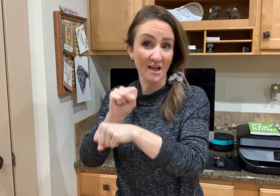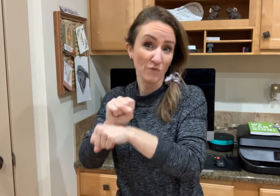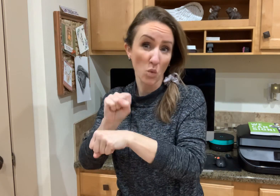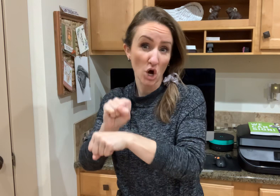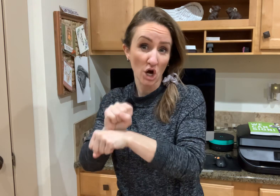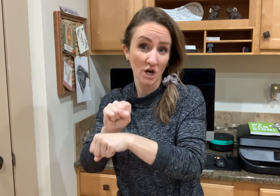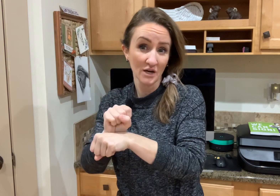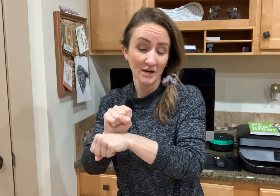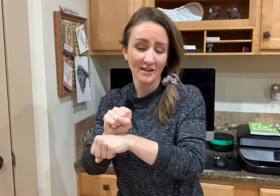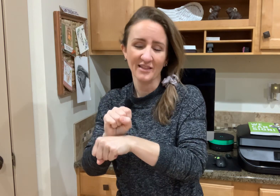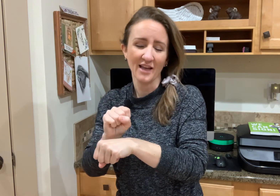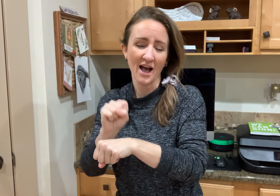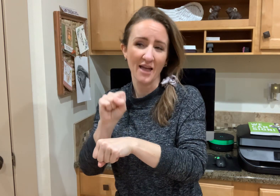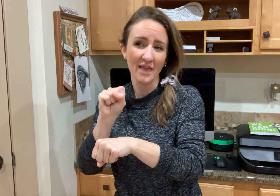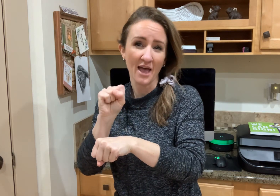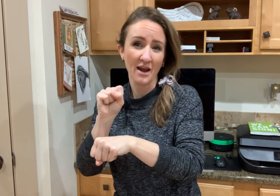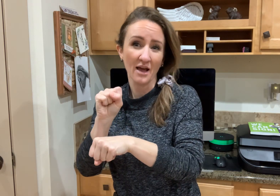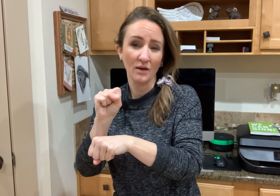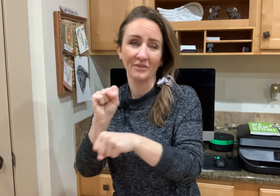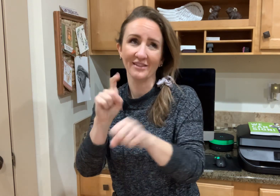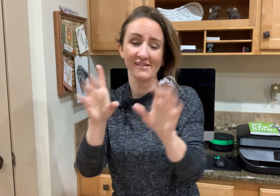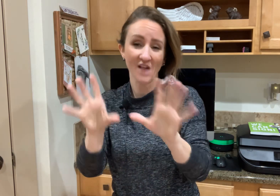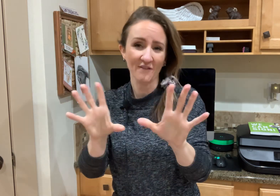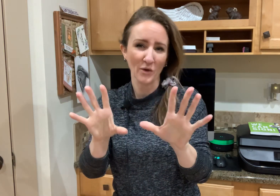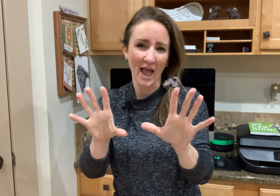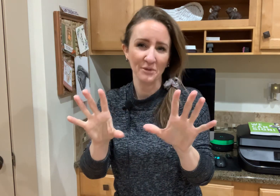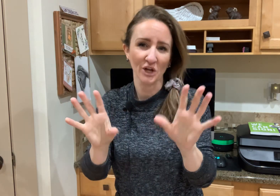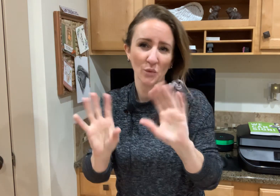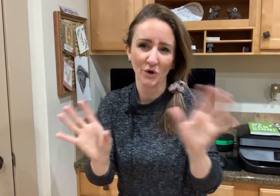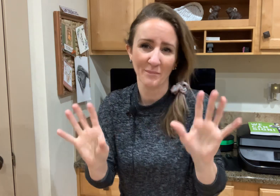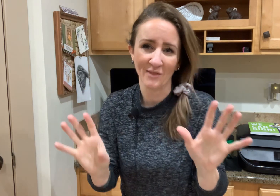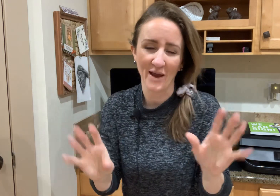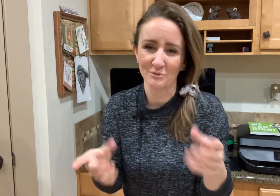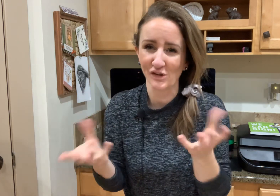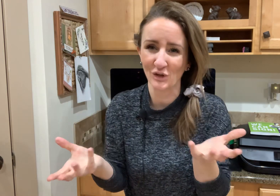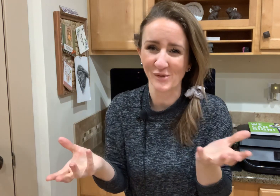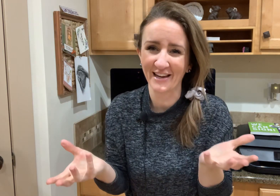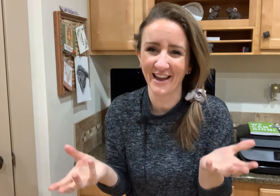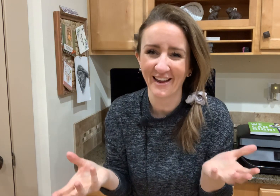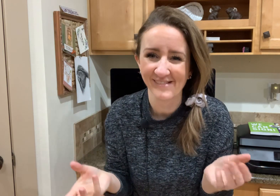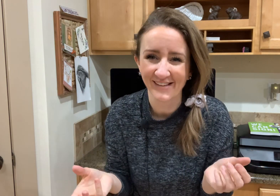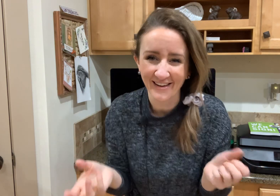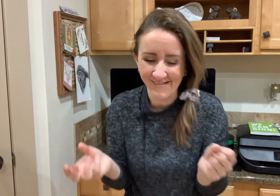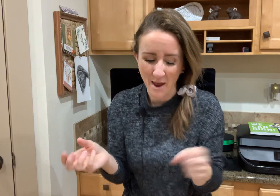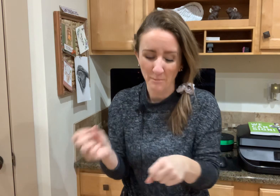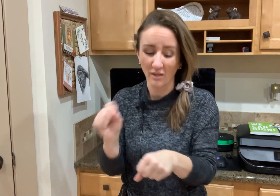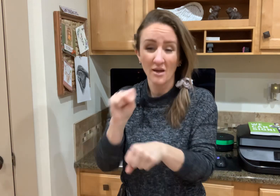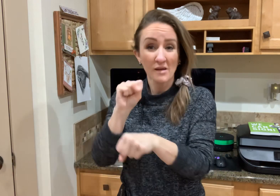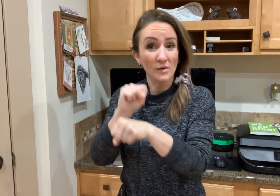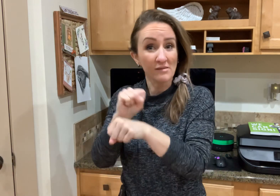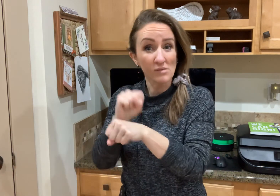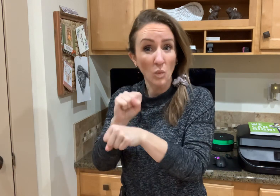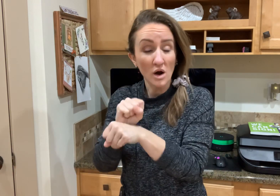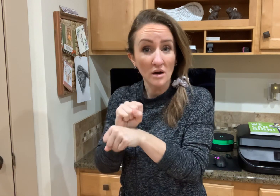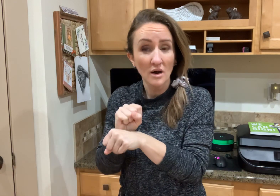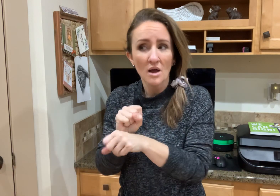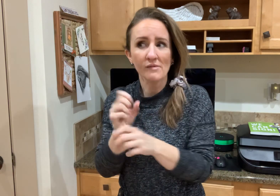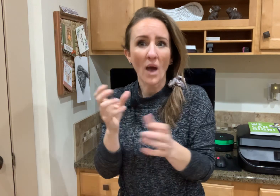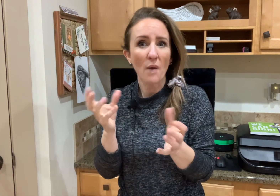for work. And then this is not a vocabulary word, by the way. I'm just using it as an example. So this is work. So how would I